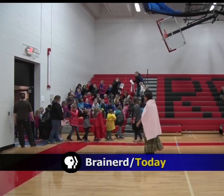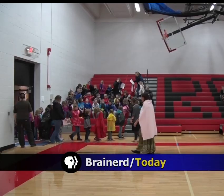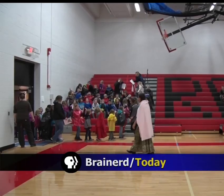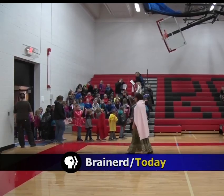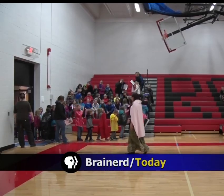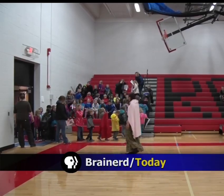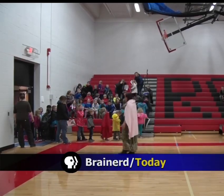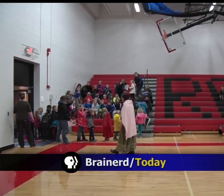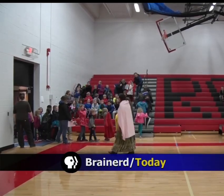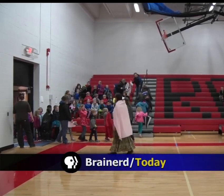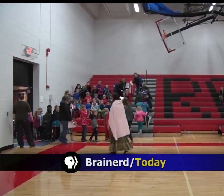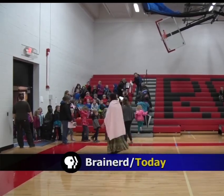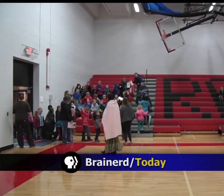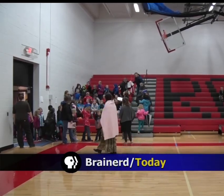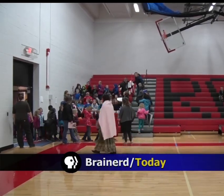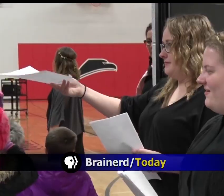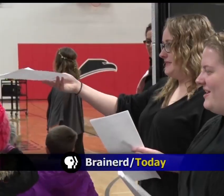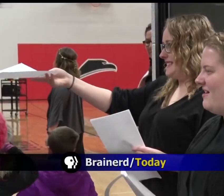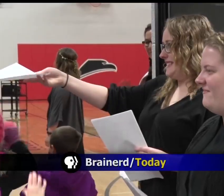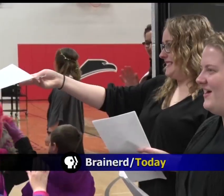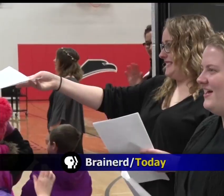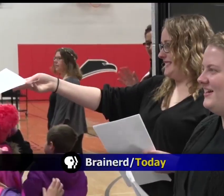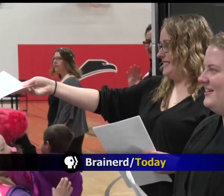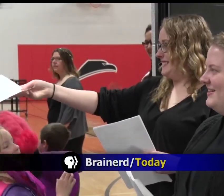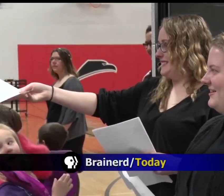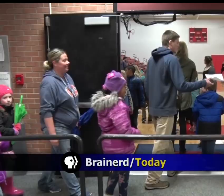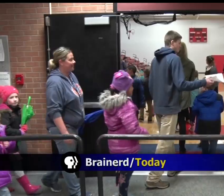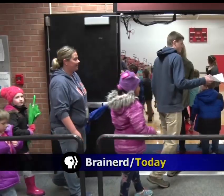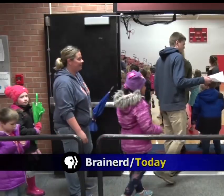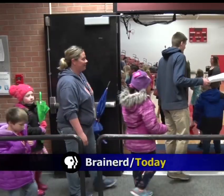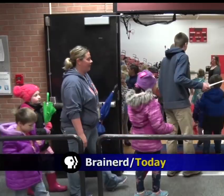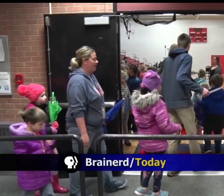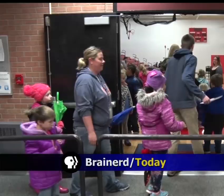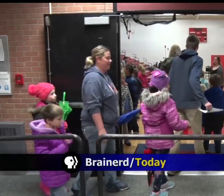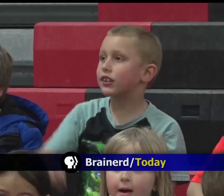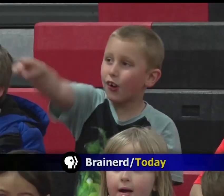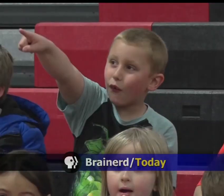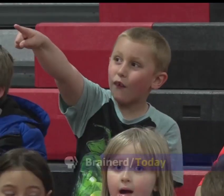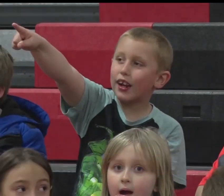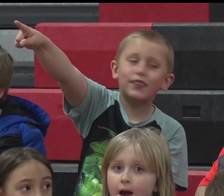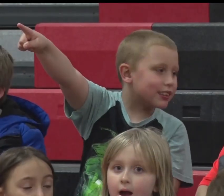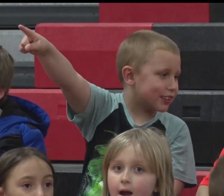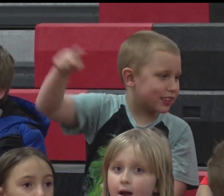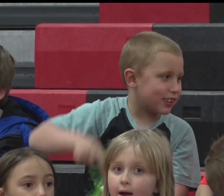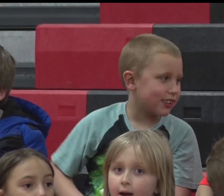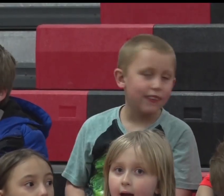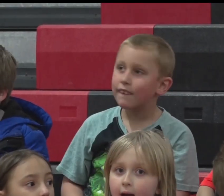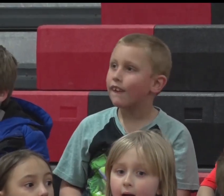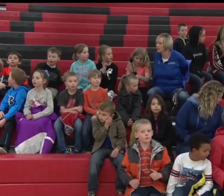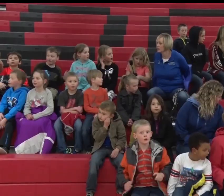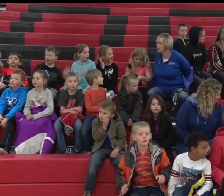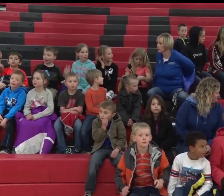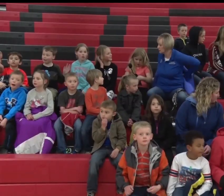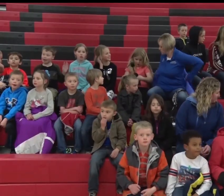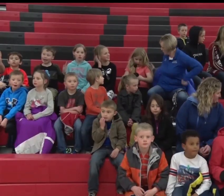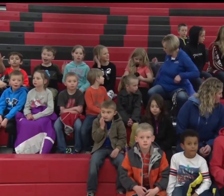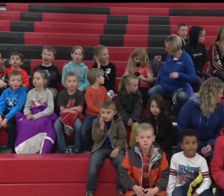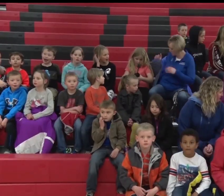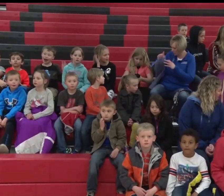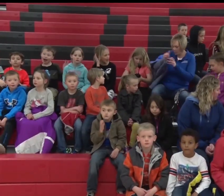The college invited area schools to bring their students to see Peter Pan, Hansel and Gretel, Frozen and if you give a